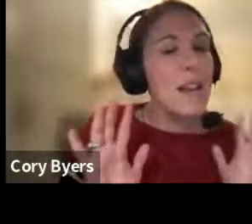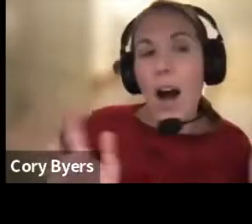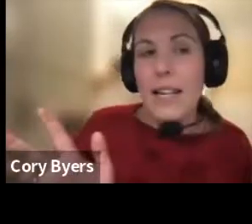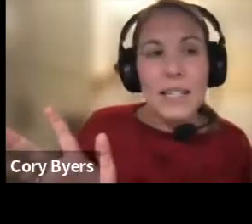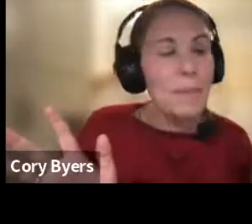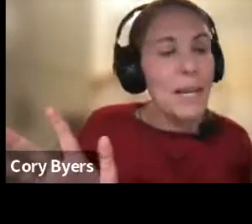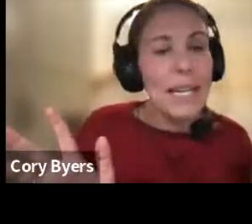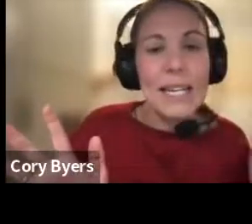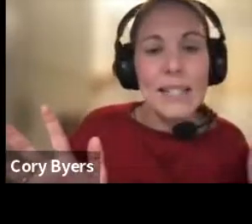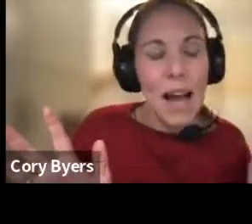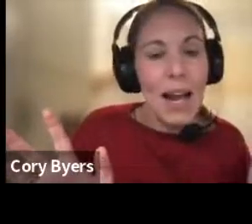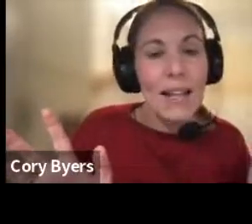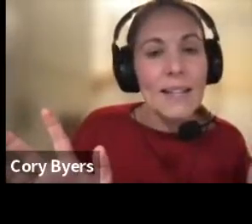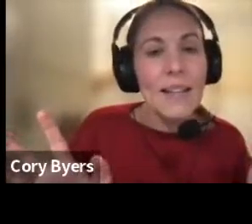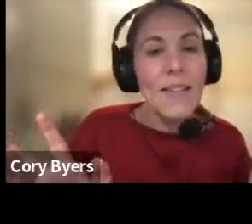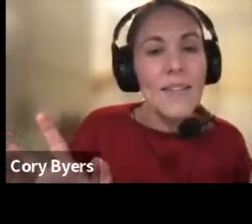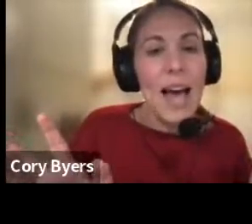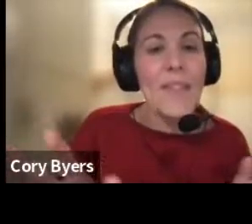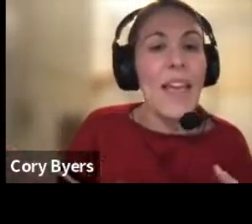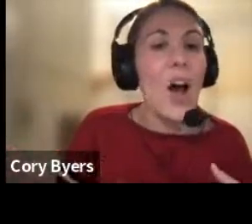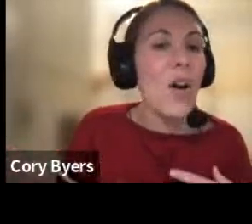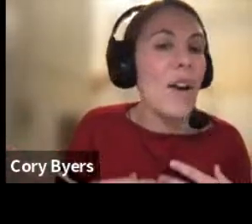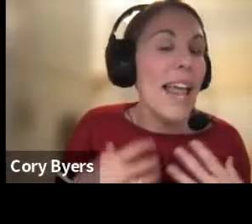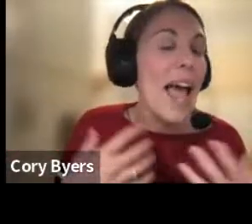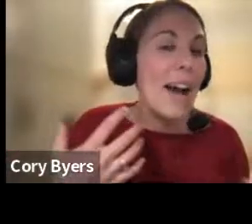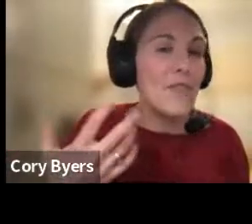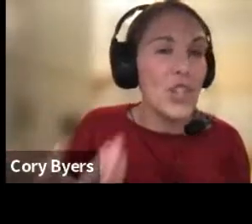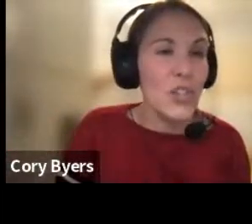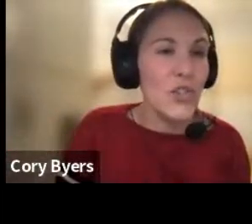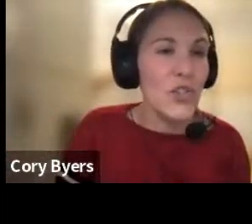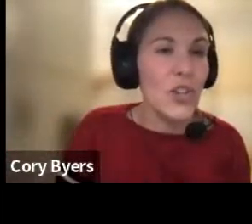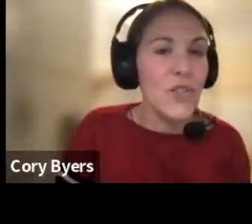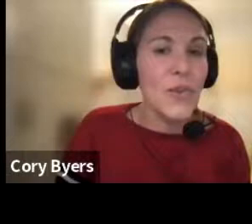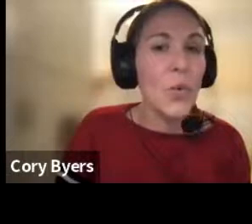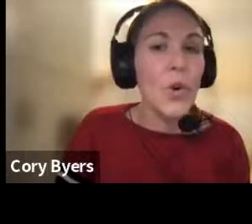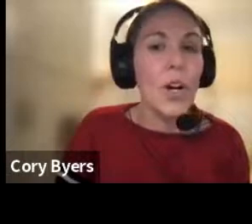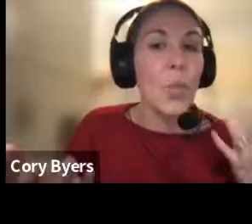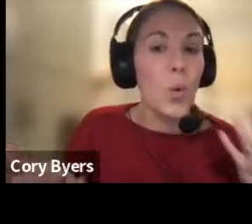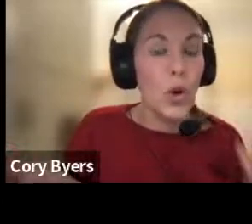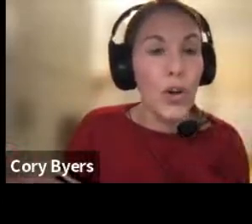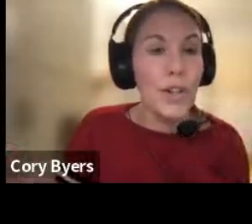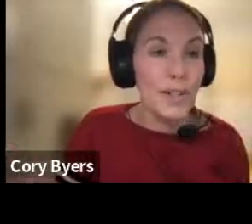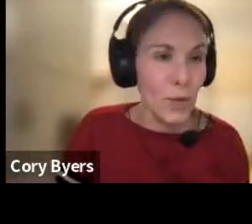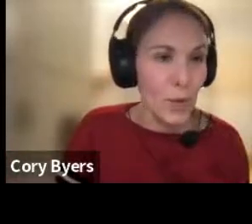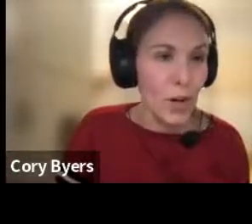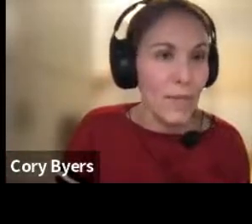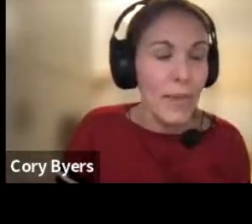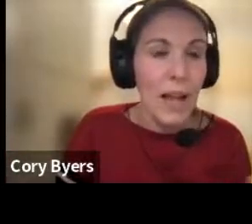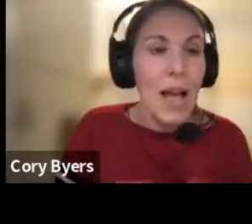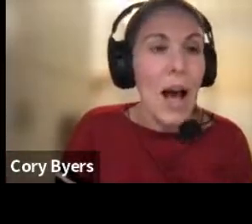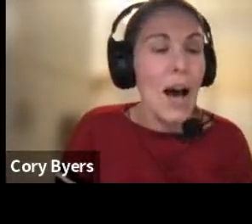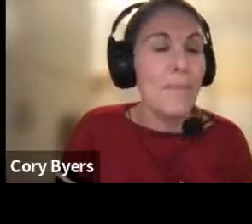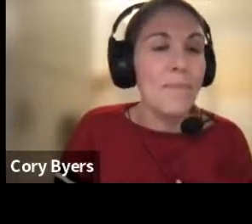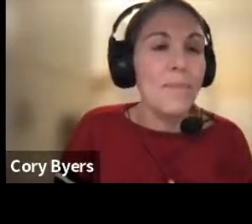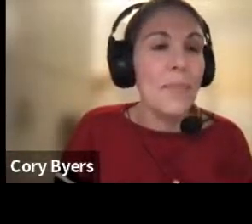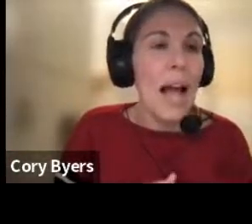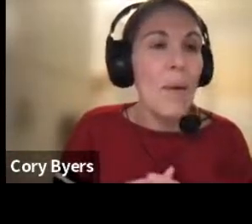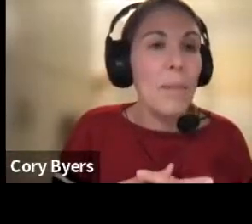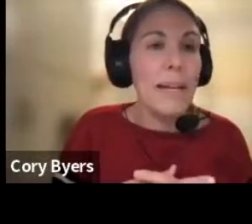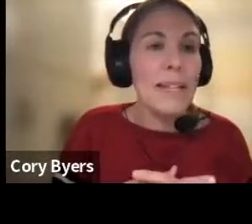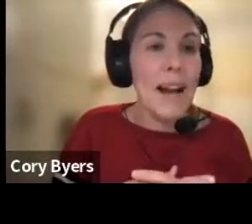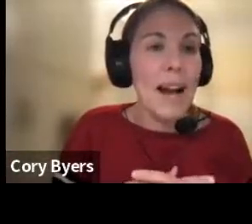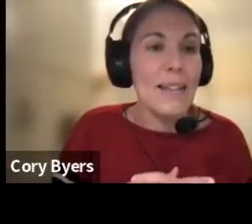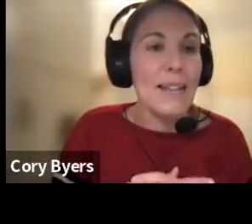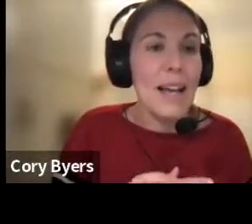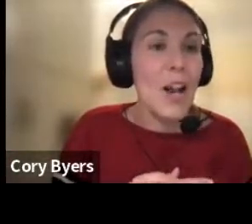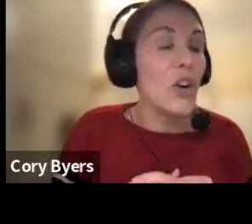recommend not picking signs that they already have gestures or words for. I would